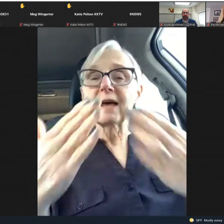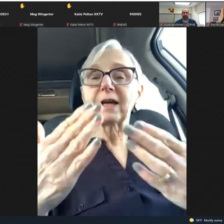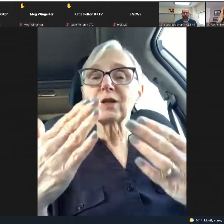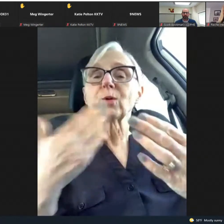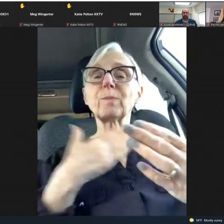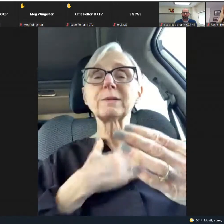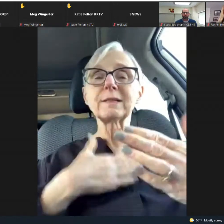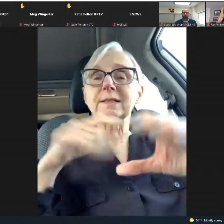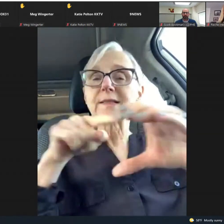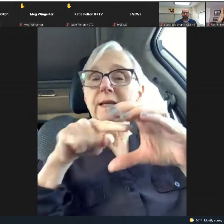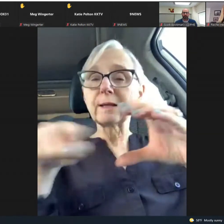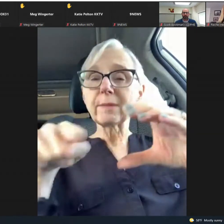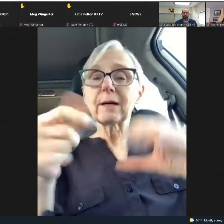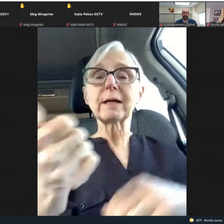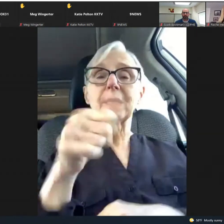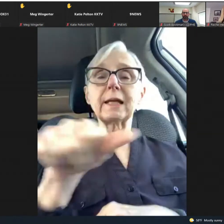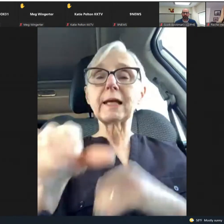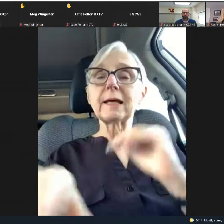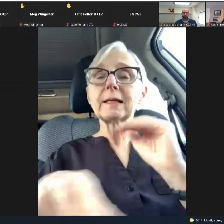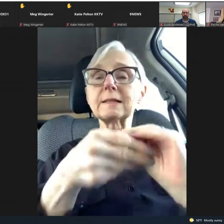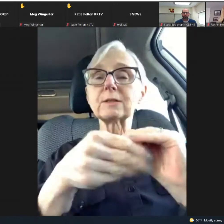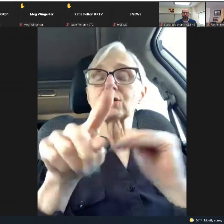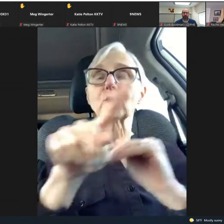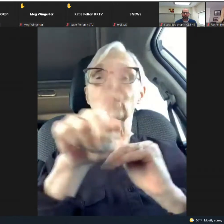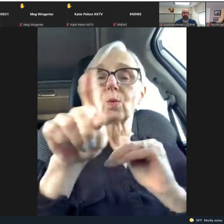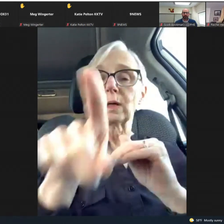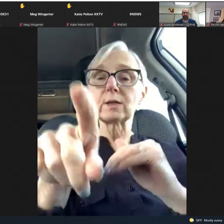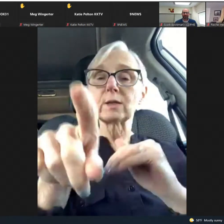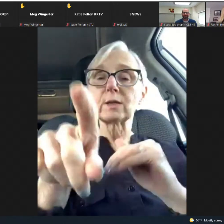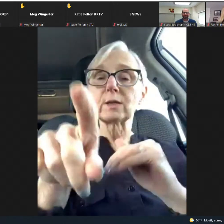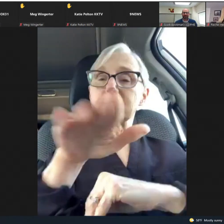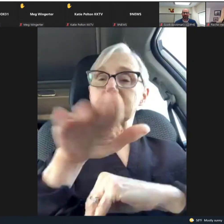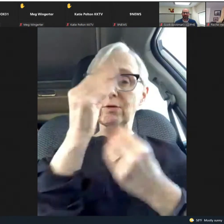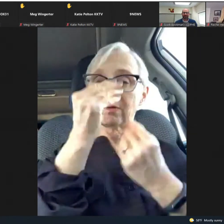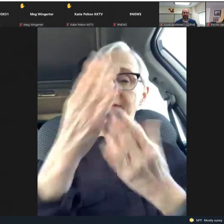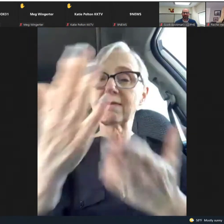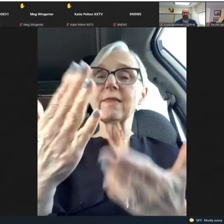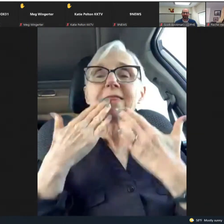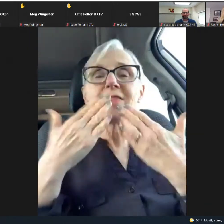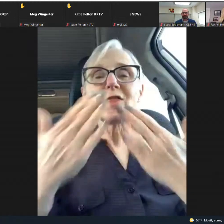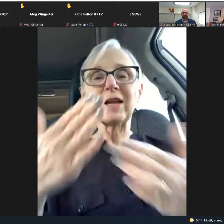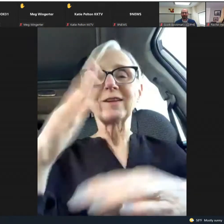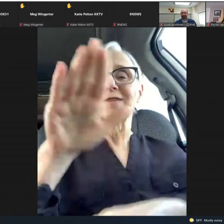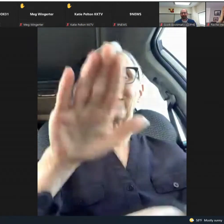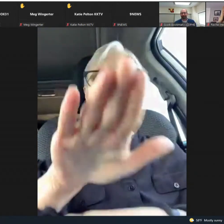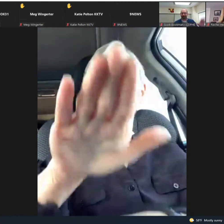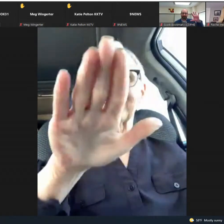media_info@state.co.us, and we'll get you some information as soon as we can. Thanks again for joining us. Have a great afternoon.